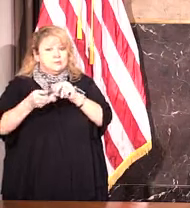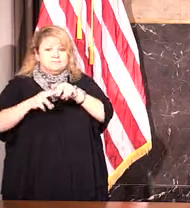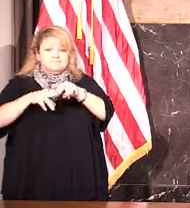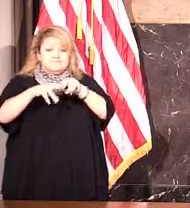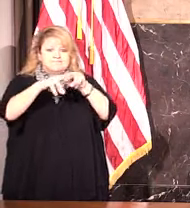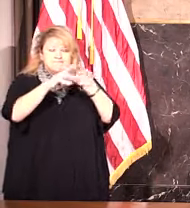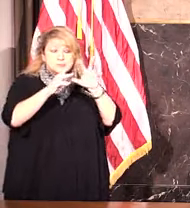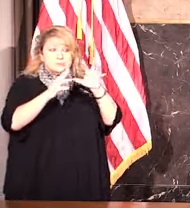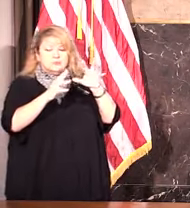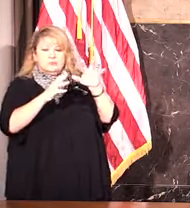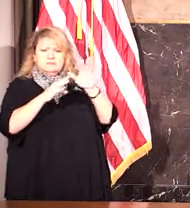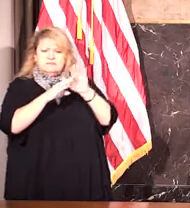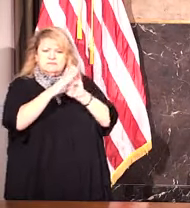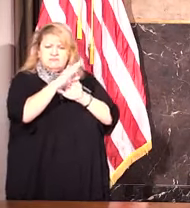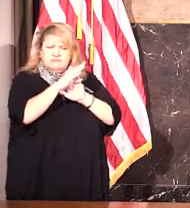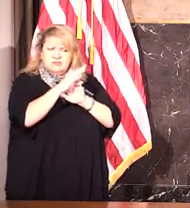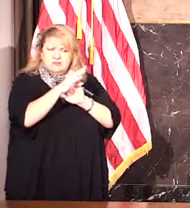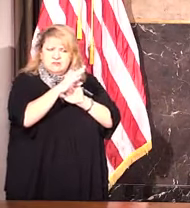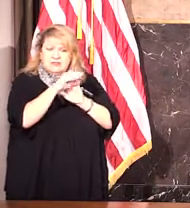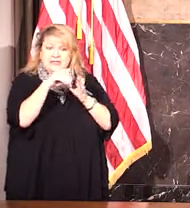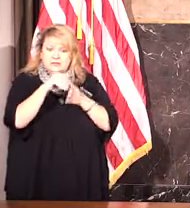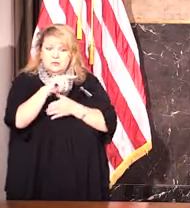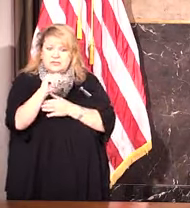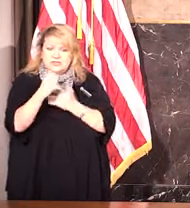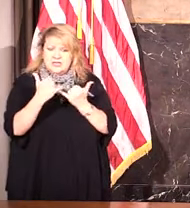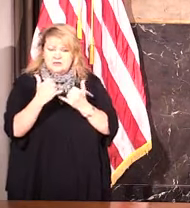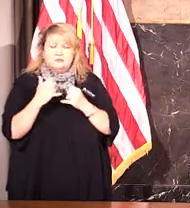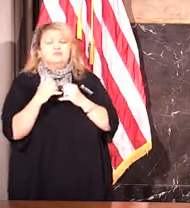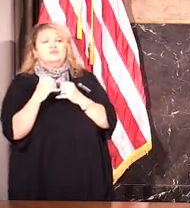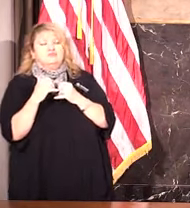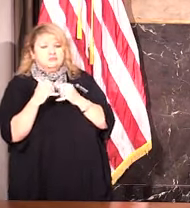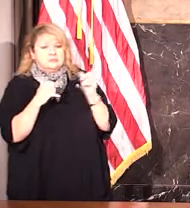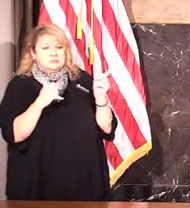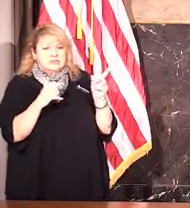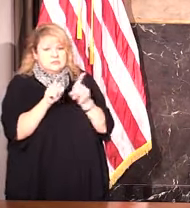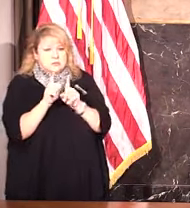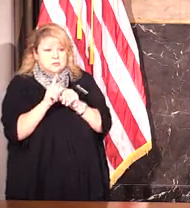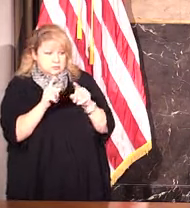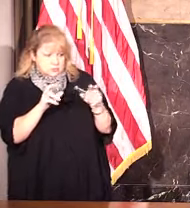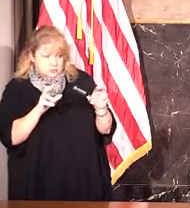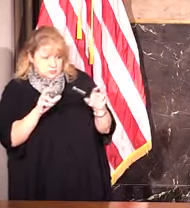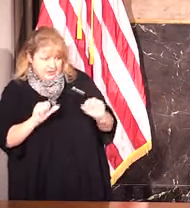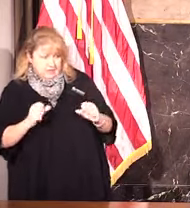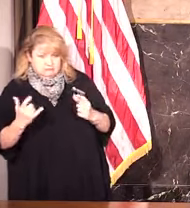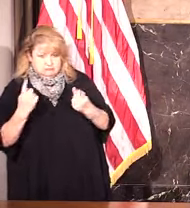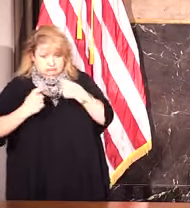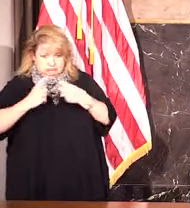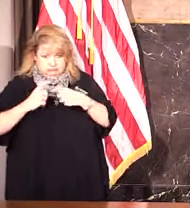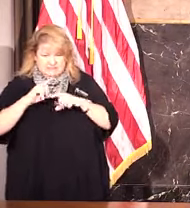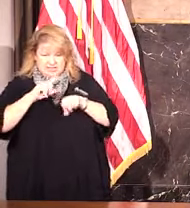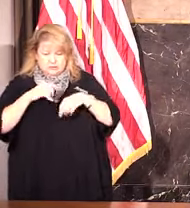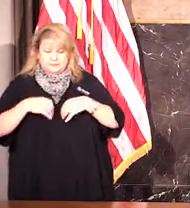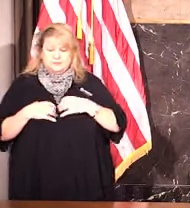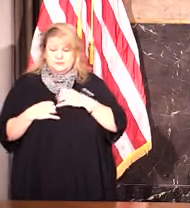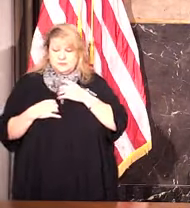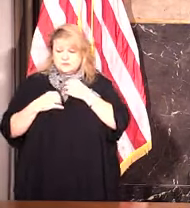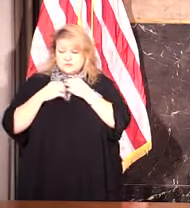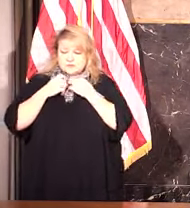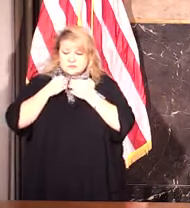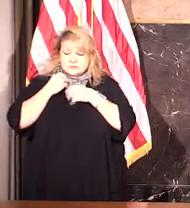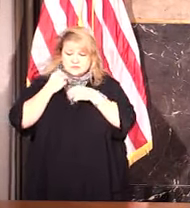around COVID in Louisiana. He'll also be available to take your questions. Before I get to